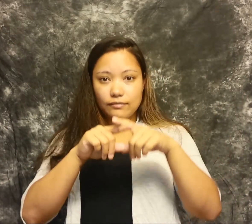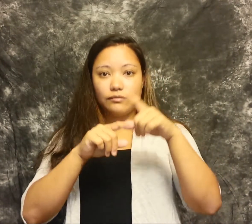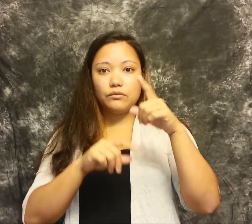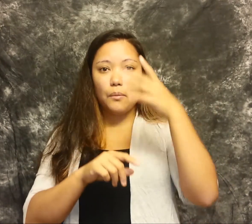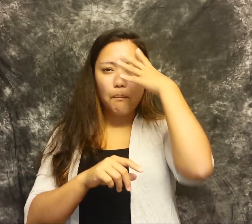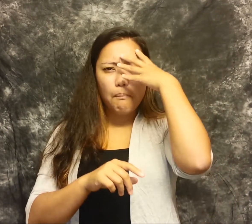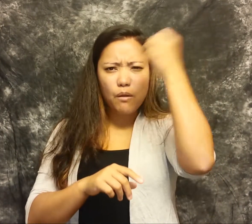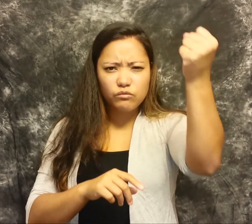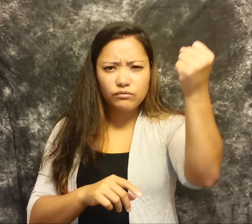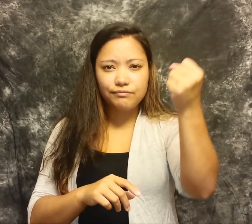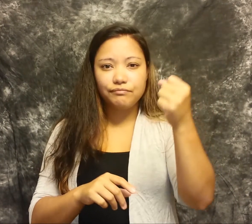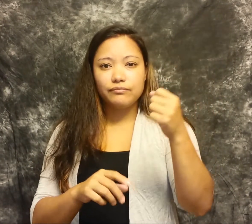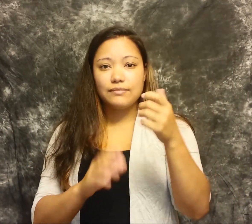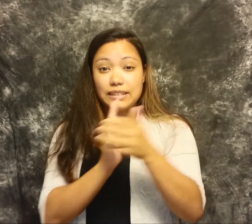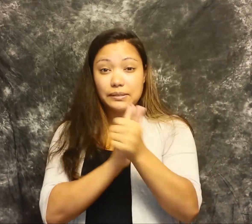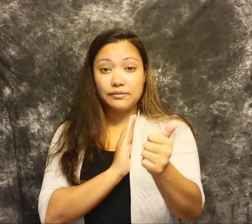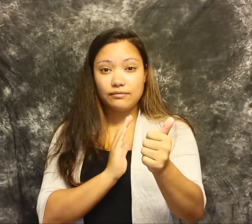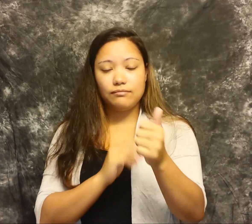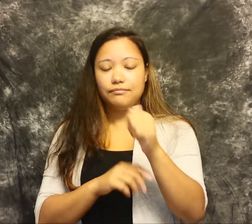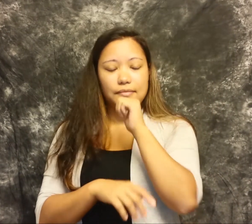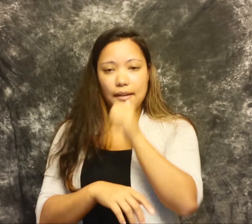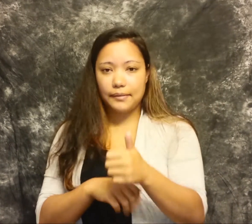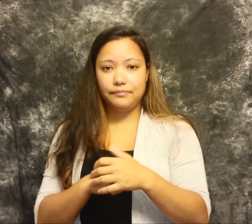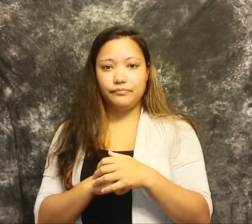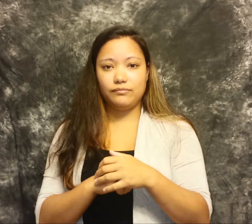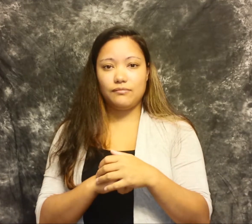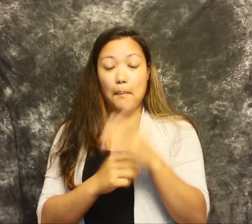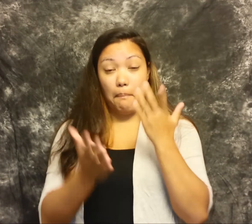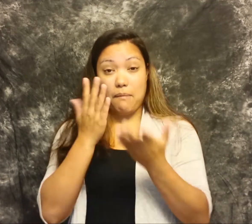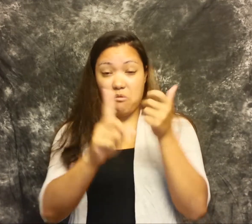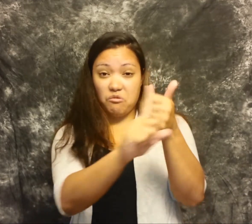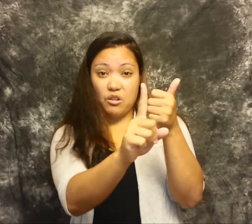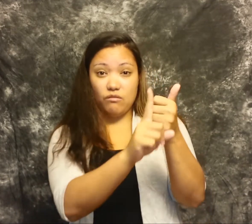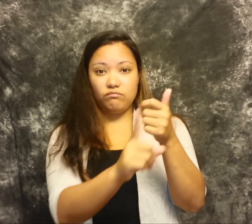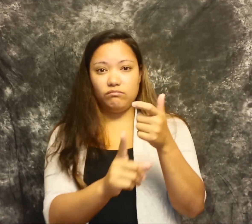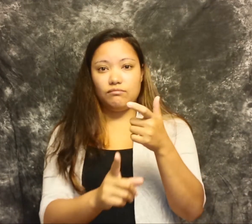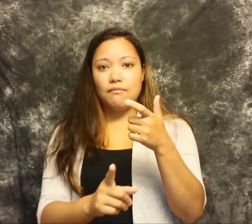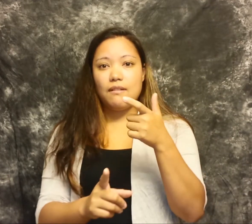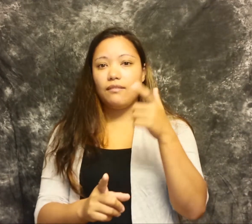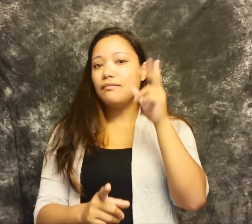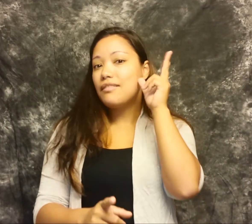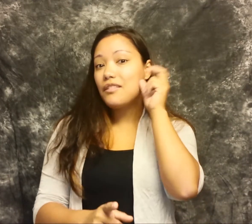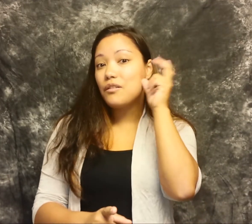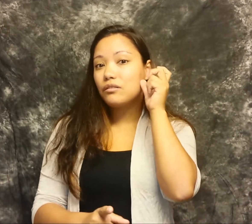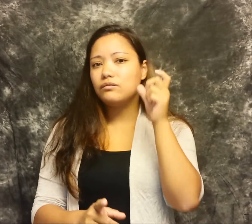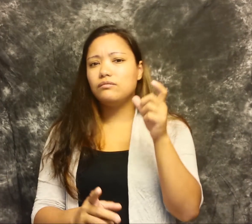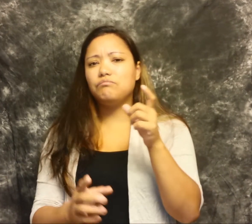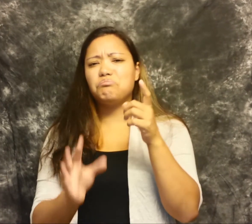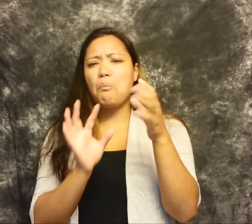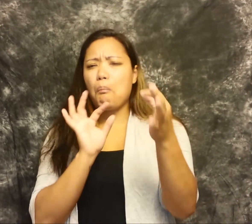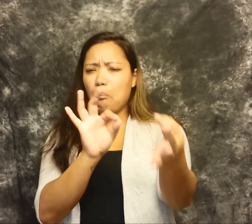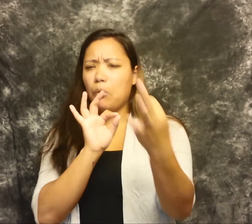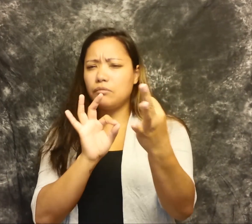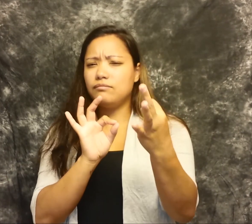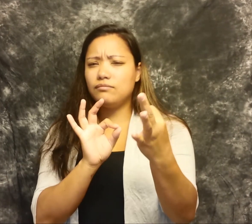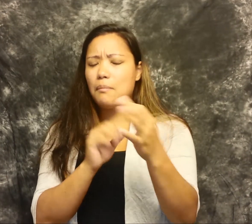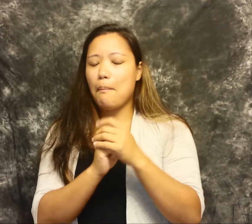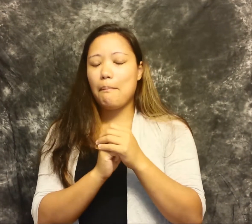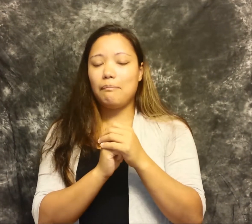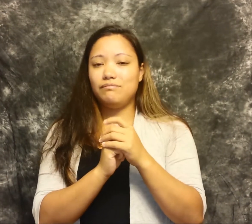fantastic listener and you could concentrate really well on the teacher, but unless you have an amazing ability to remember that, 2 or 3 or